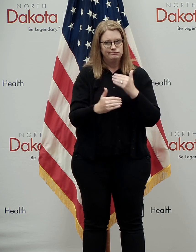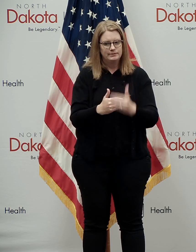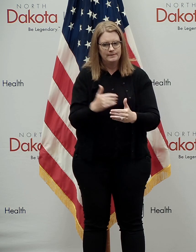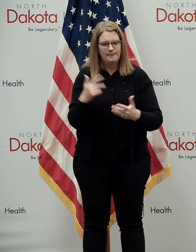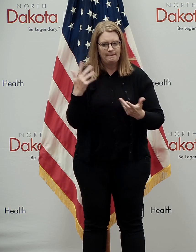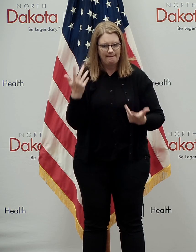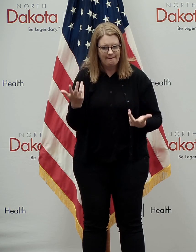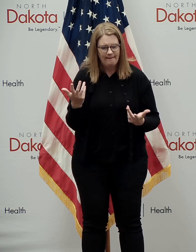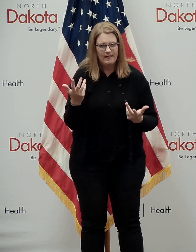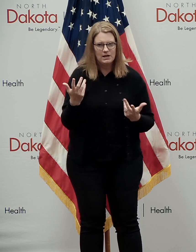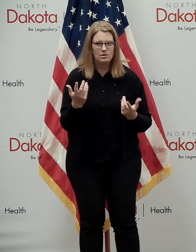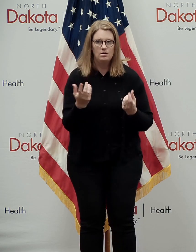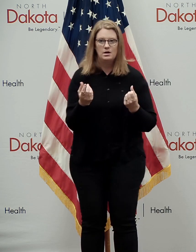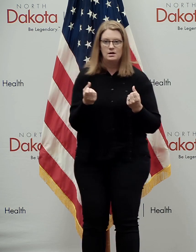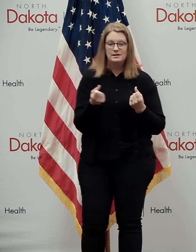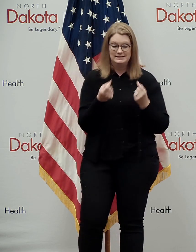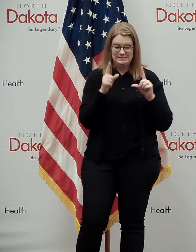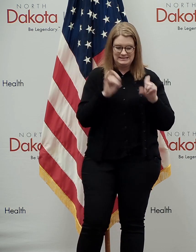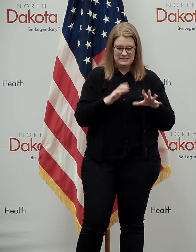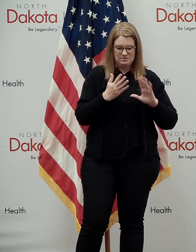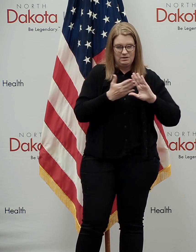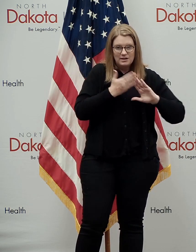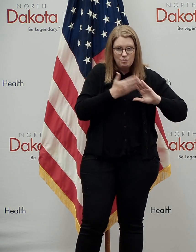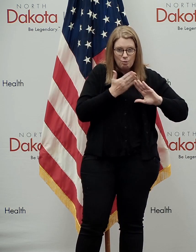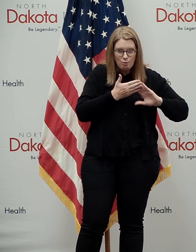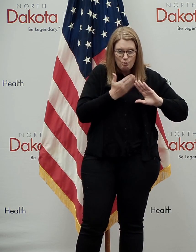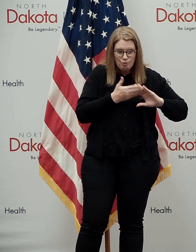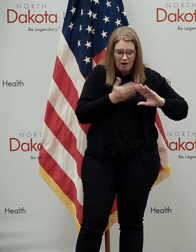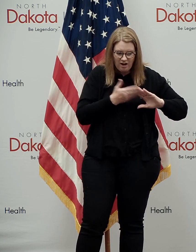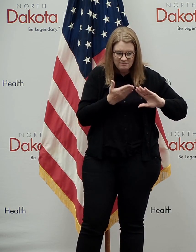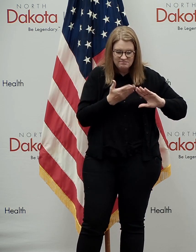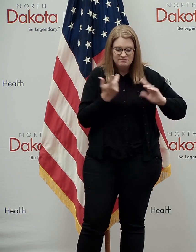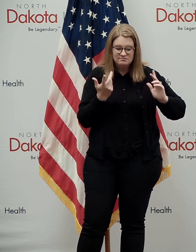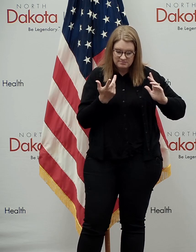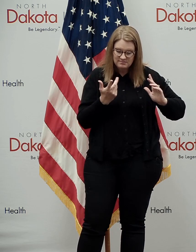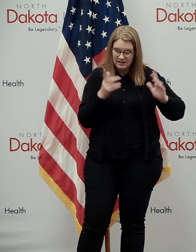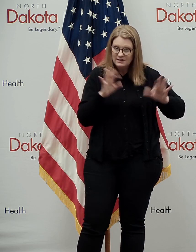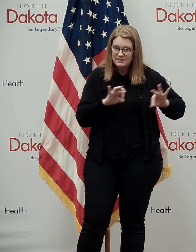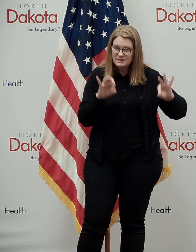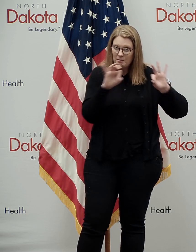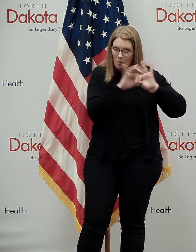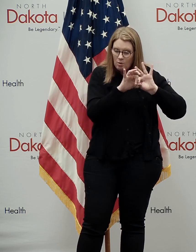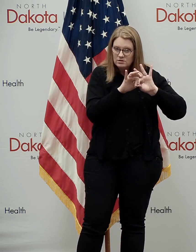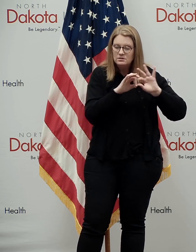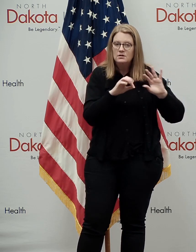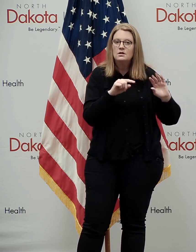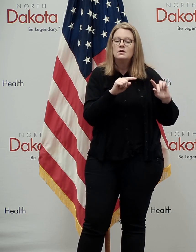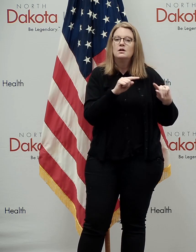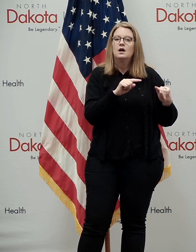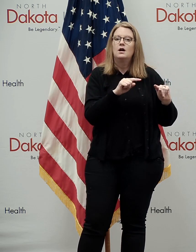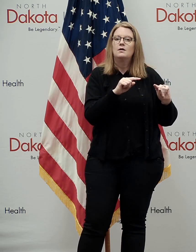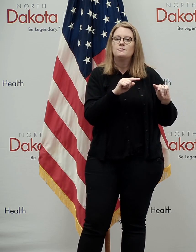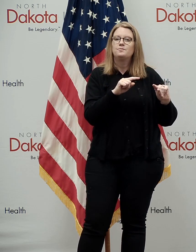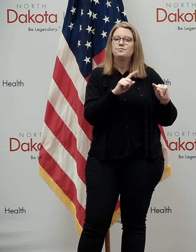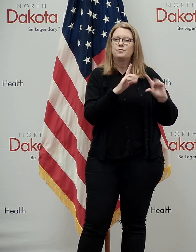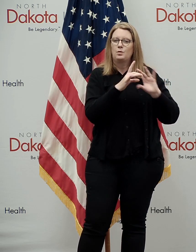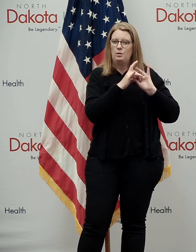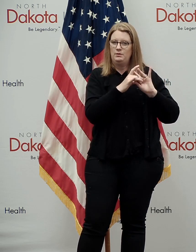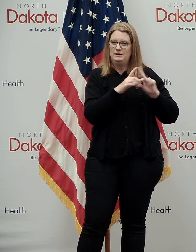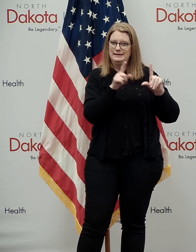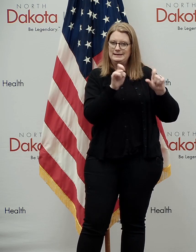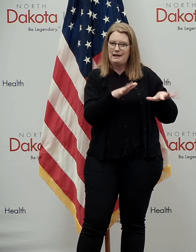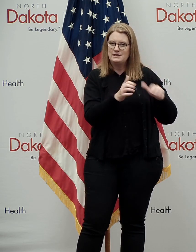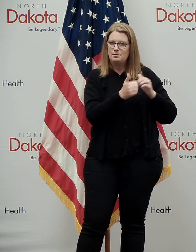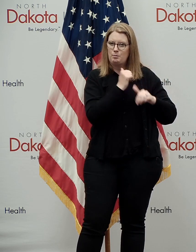of how many tests we can do. That matters, and we're doing as well as any state in the nation right now in terms of tests